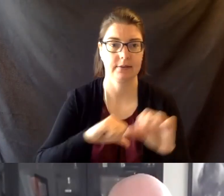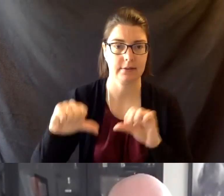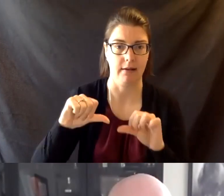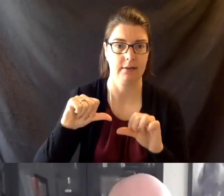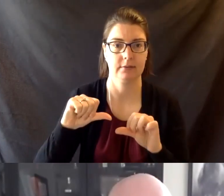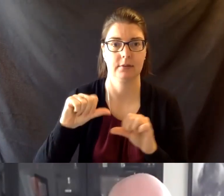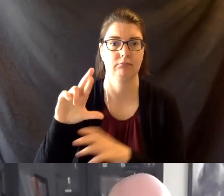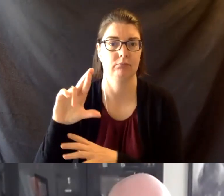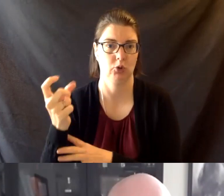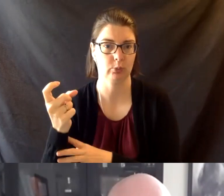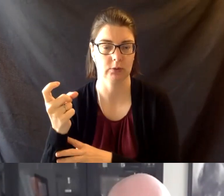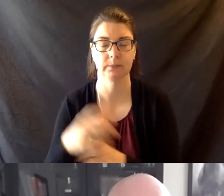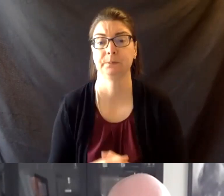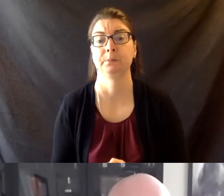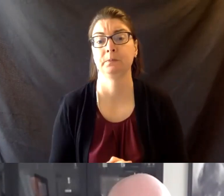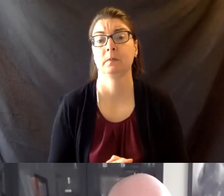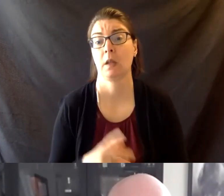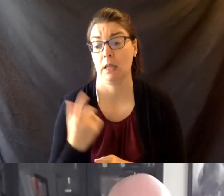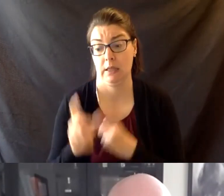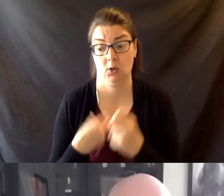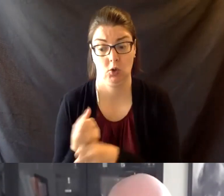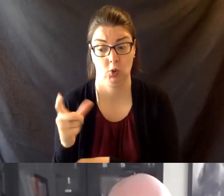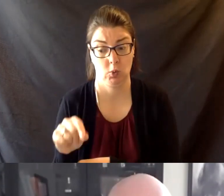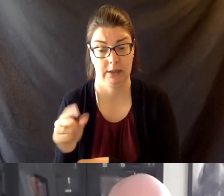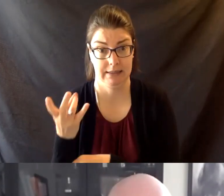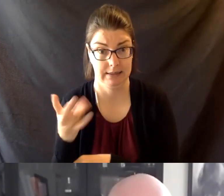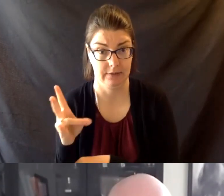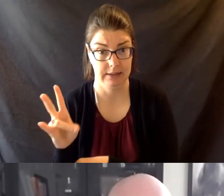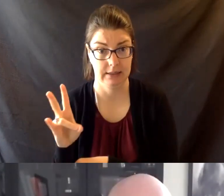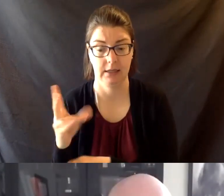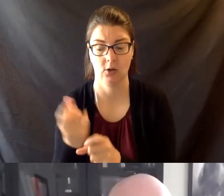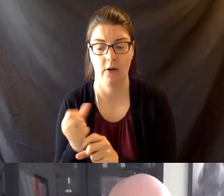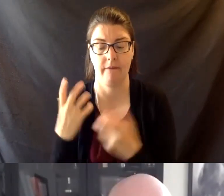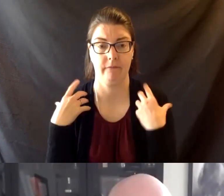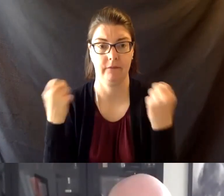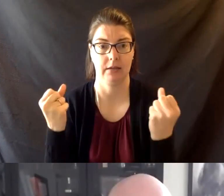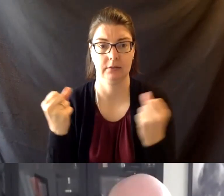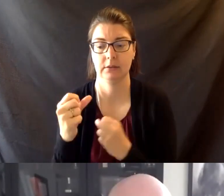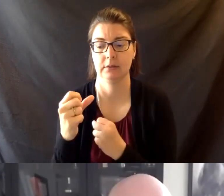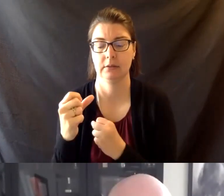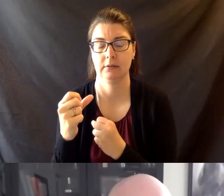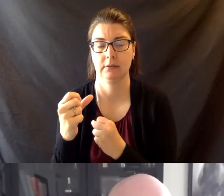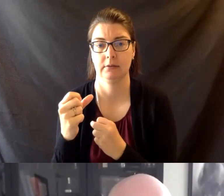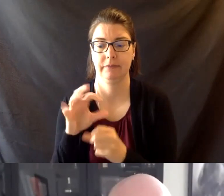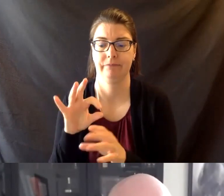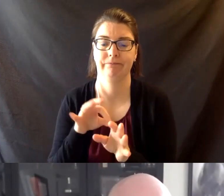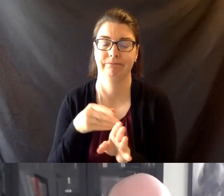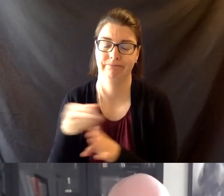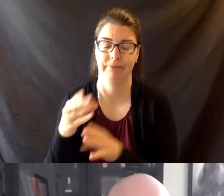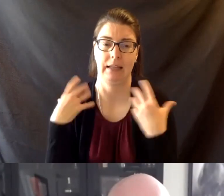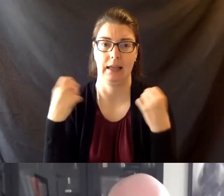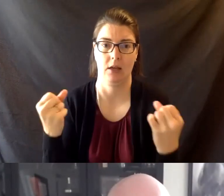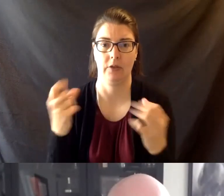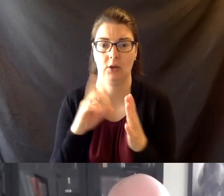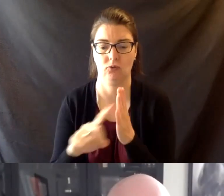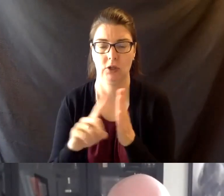prescription. And in 2017, he received the Faculty of Health Research Award in the early career category.